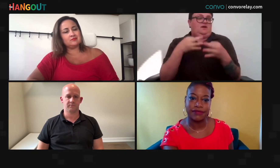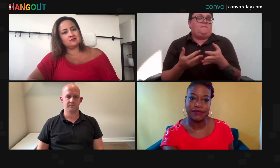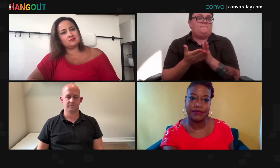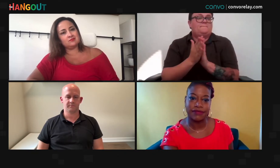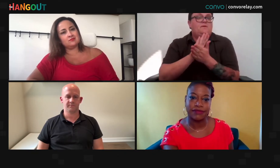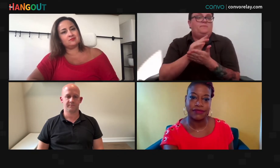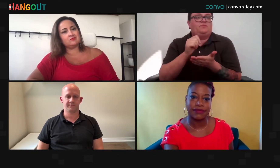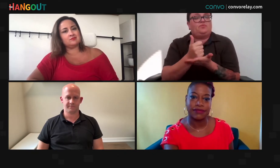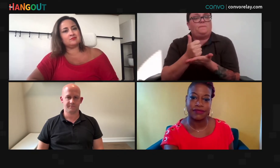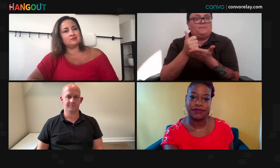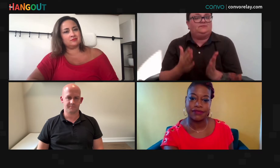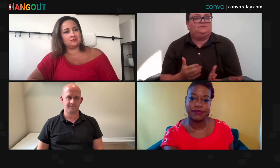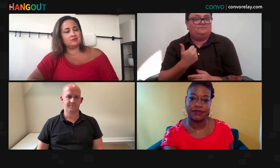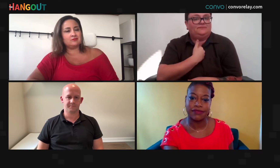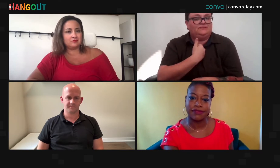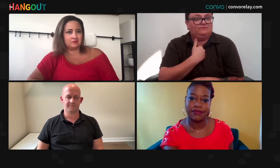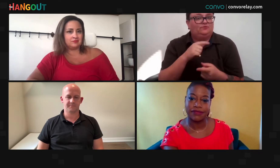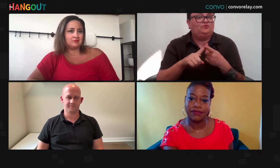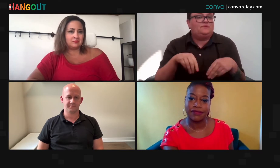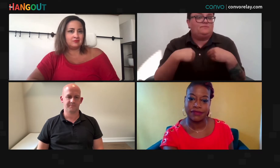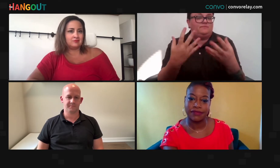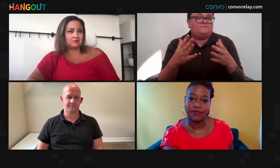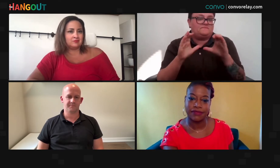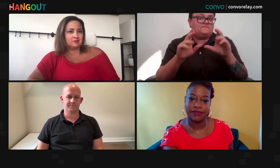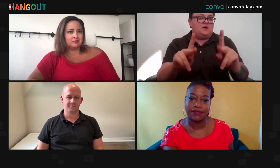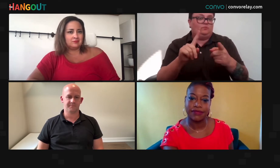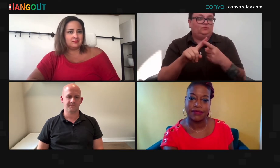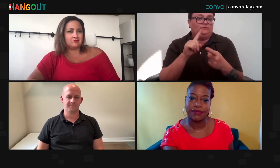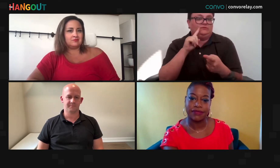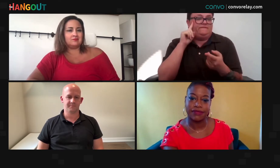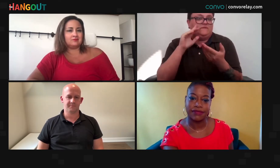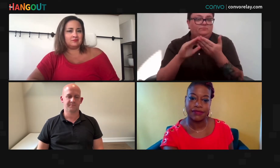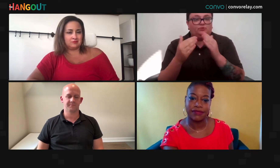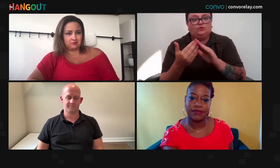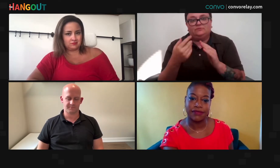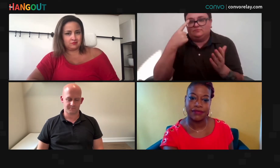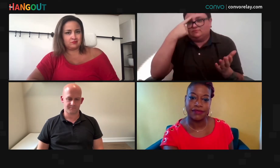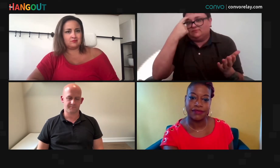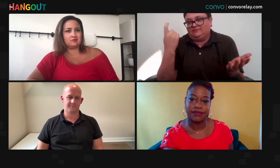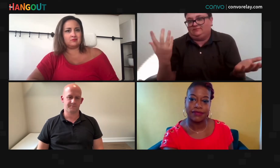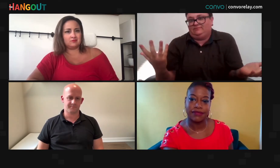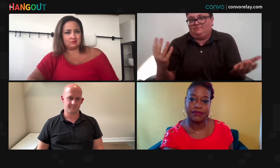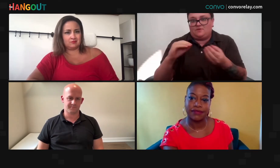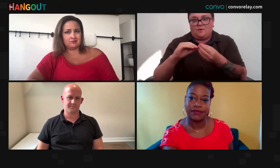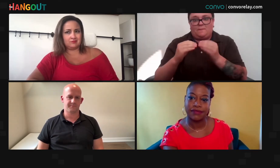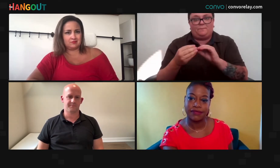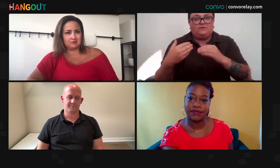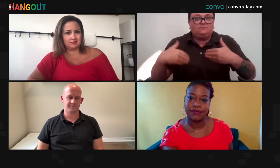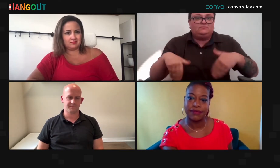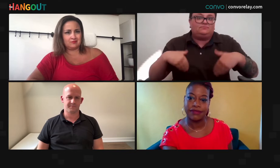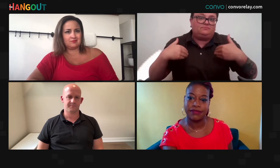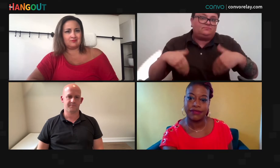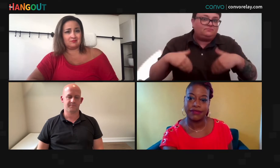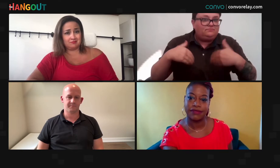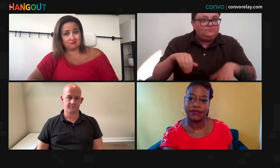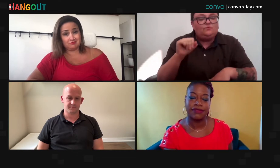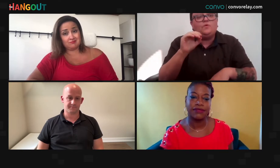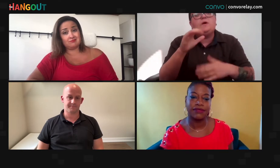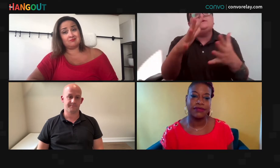rather frustrated, which is why I decided to become a therapist, to be able to give back to the deaf community, because the